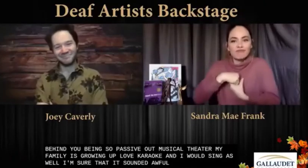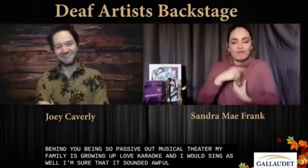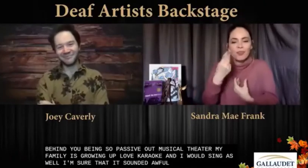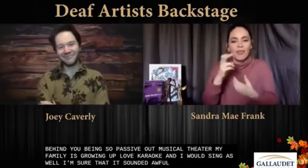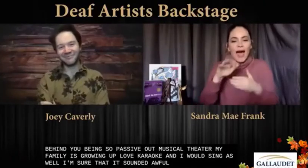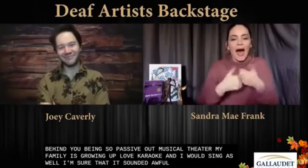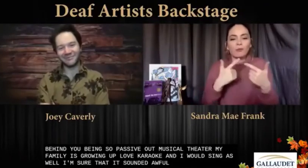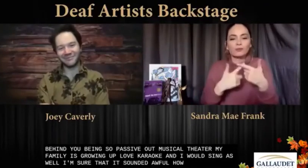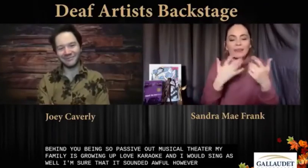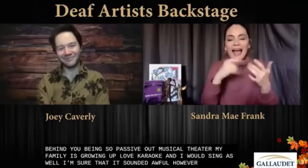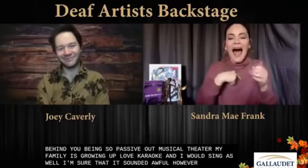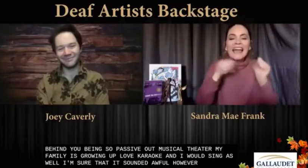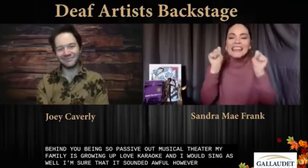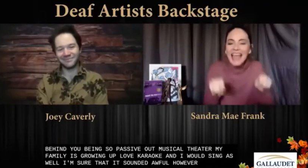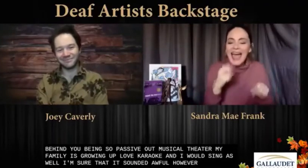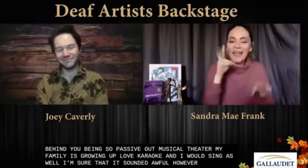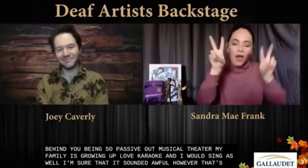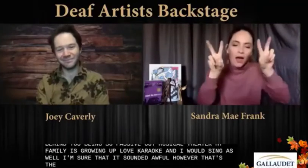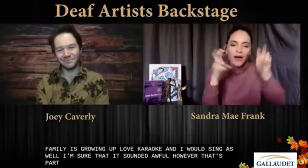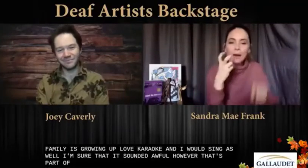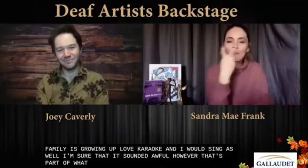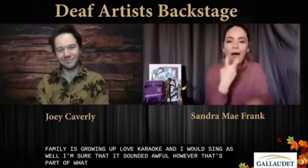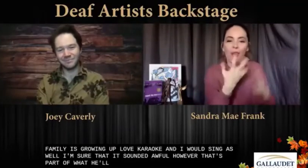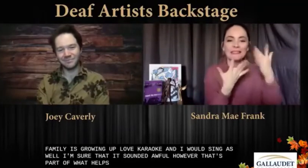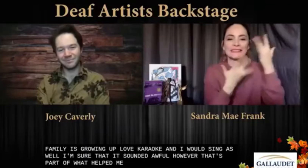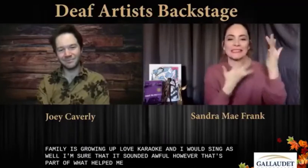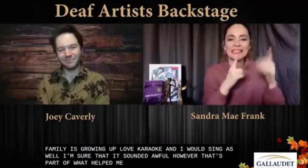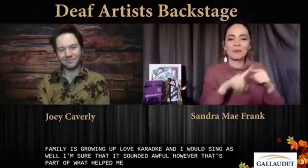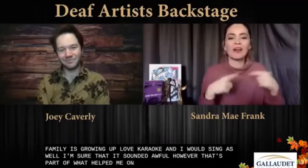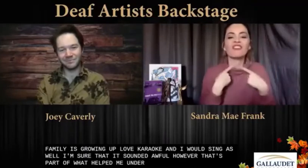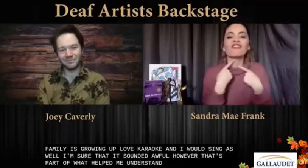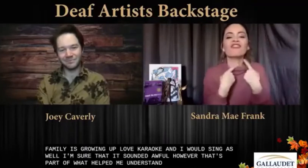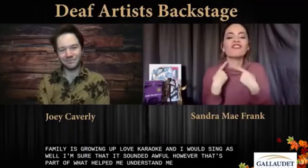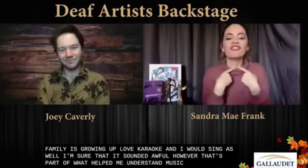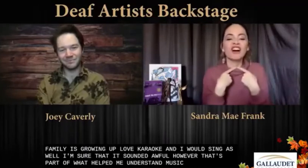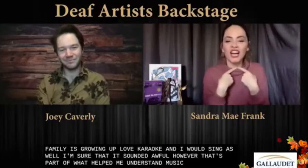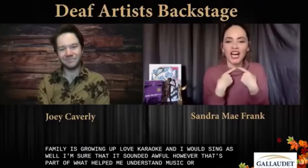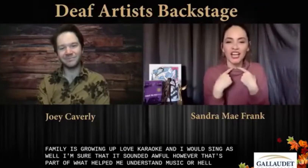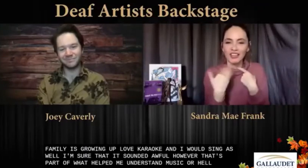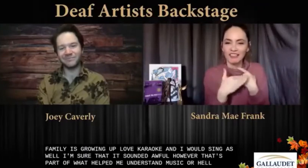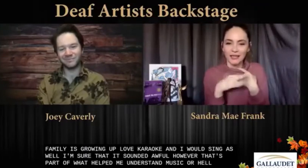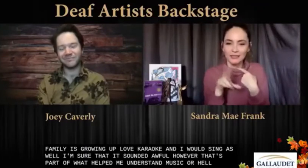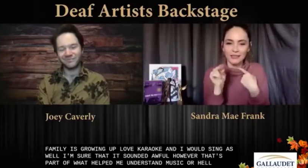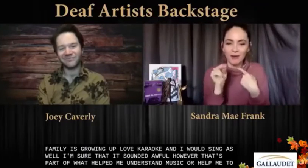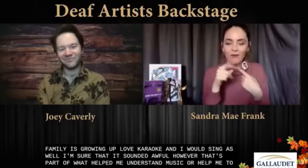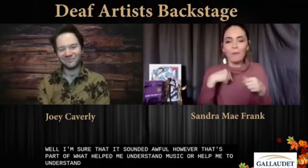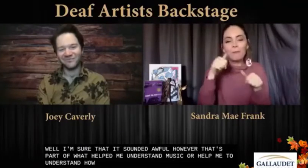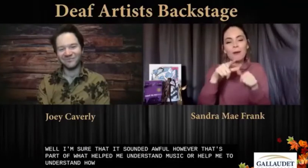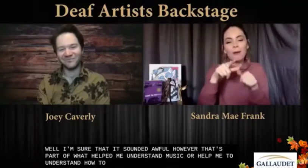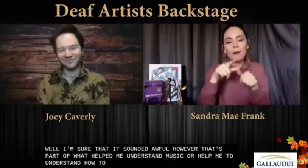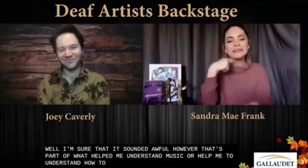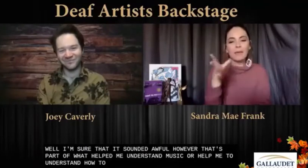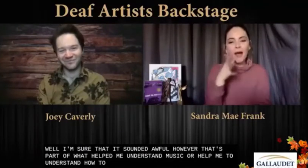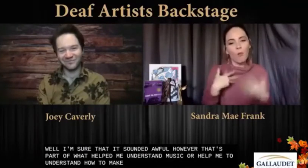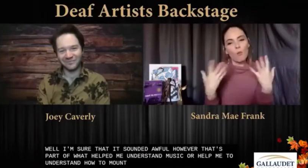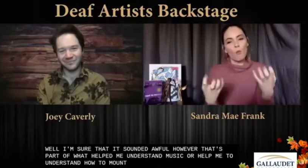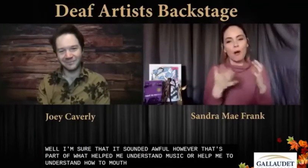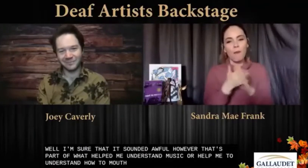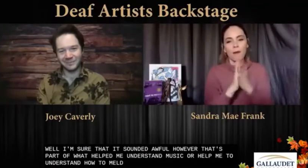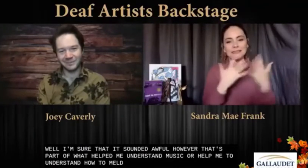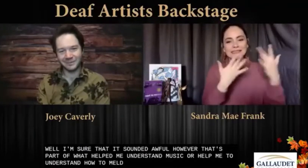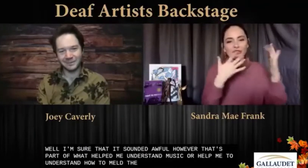however that's part of what helped me understand music or helped me to understand how to mouth